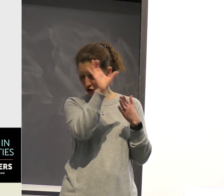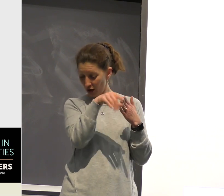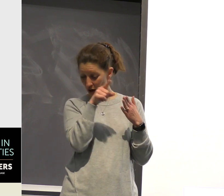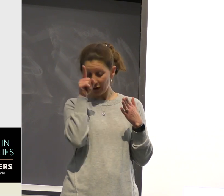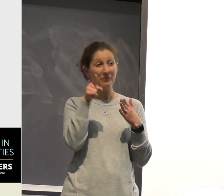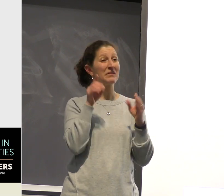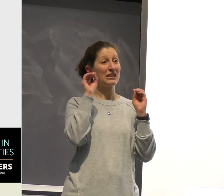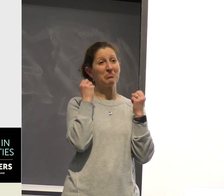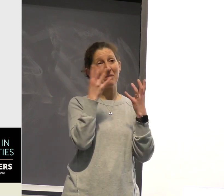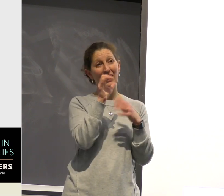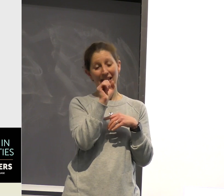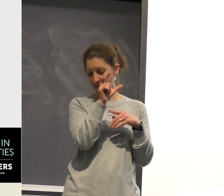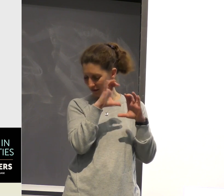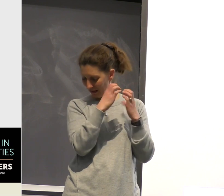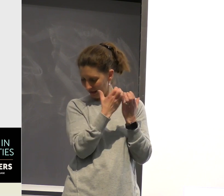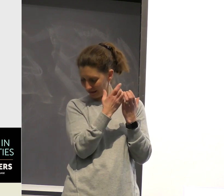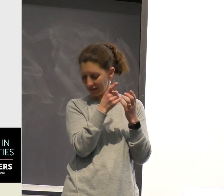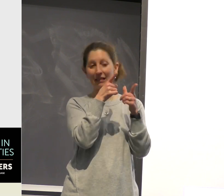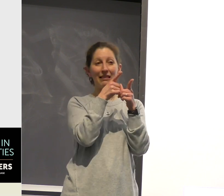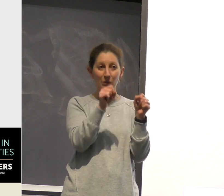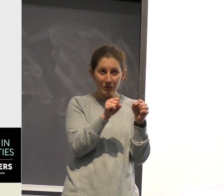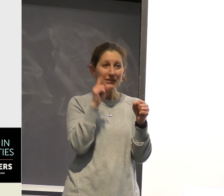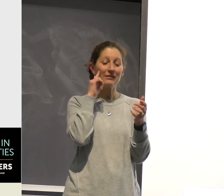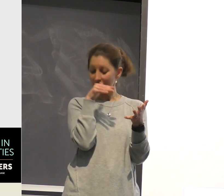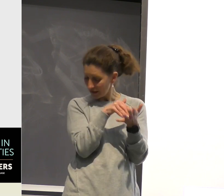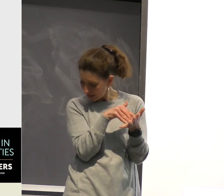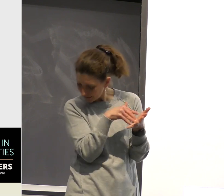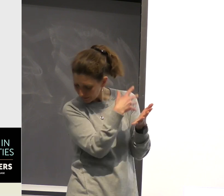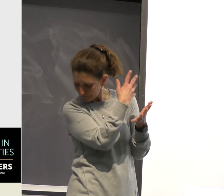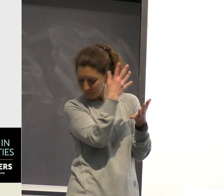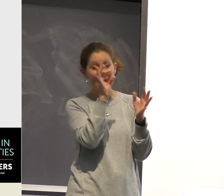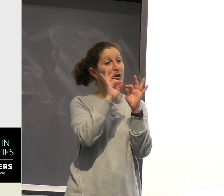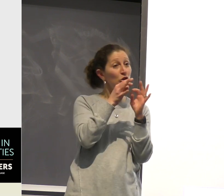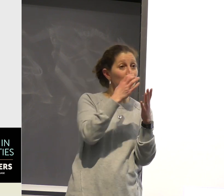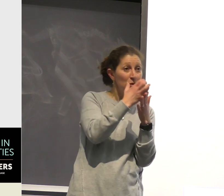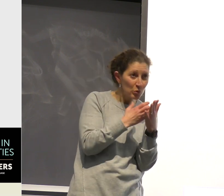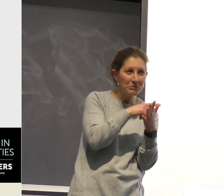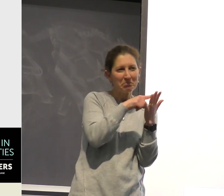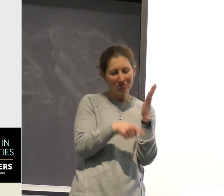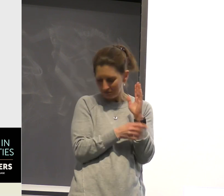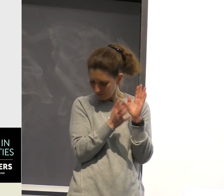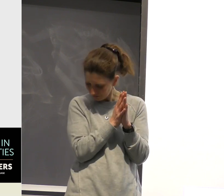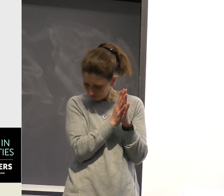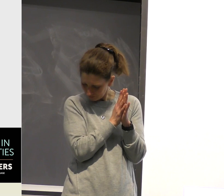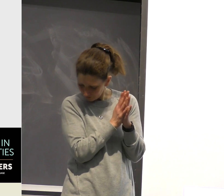in Chicago, where he teaches a number of ASL linguistics, deaf studies, and interpreting courses.